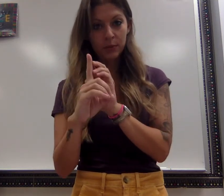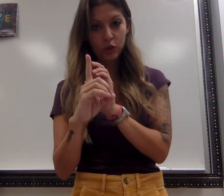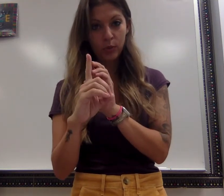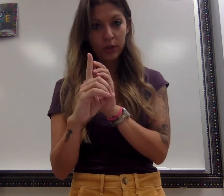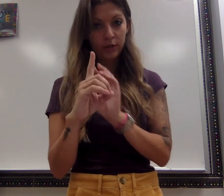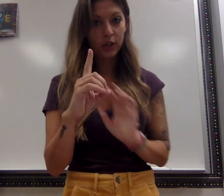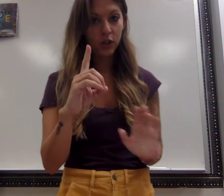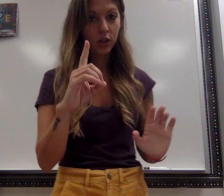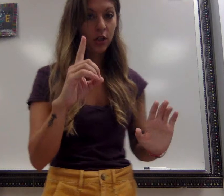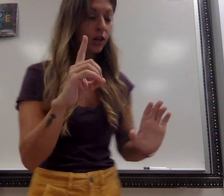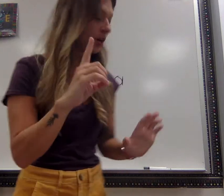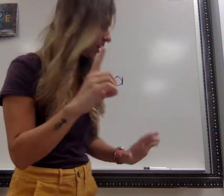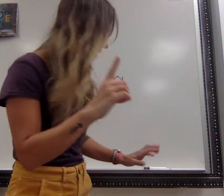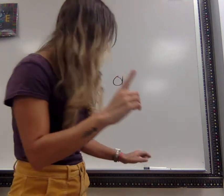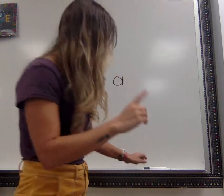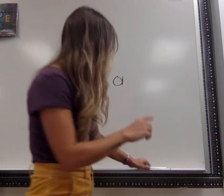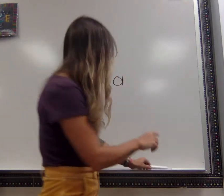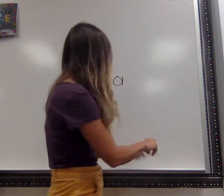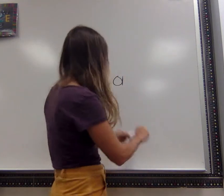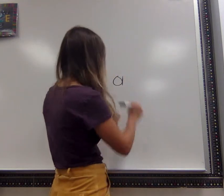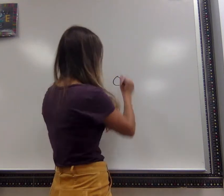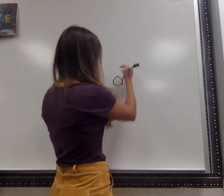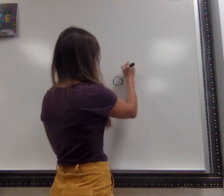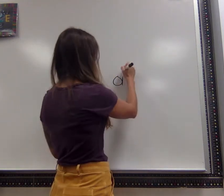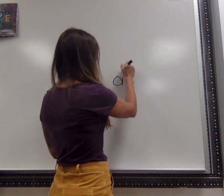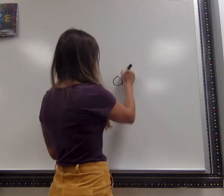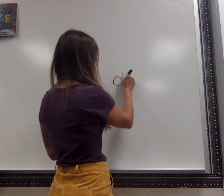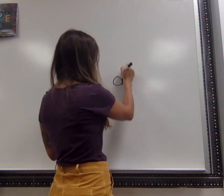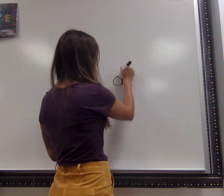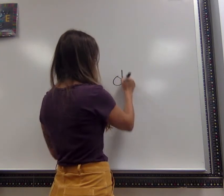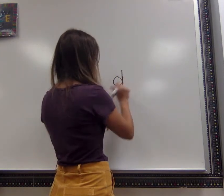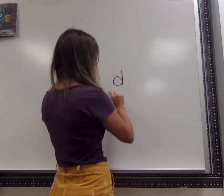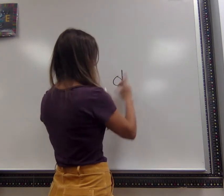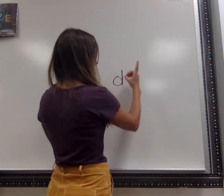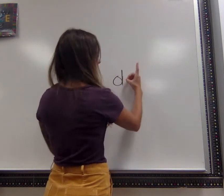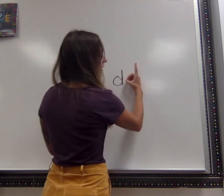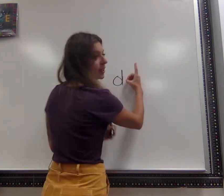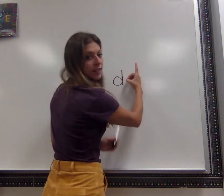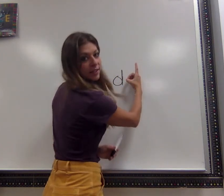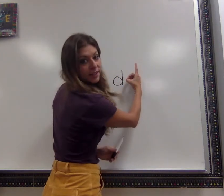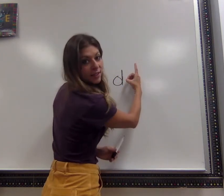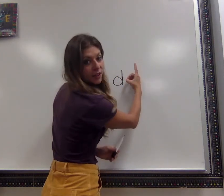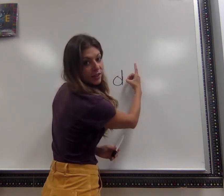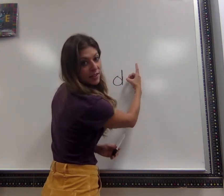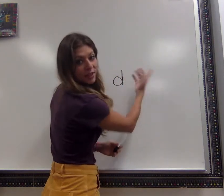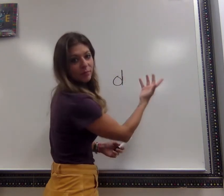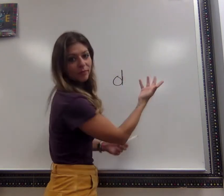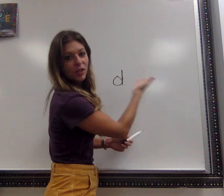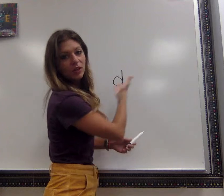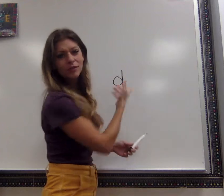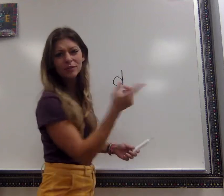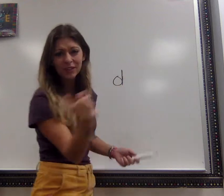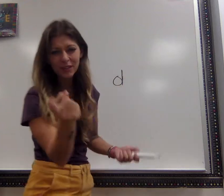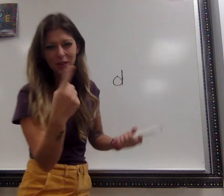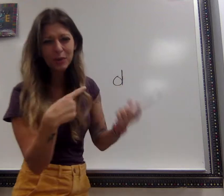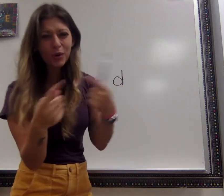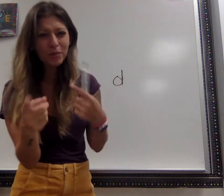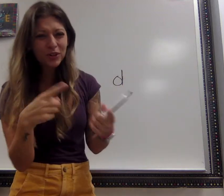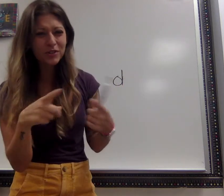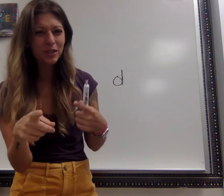your pointer finger. And then if, like, say we make this a D, D, they look the same. Probably looks like a B.